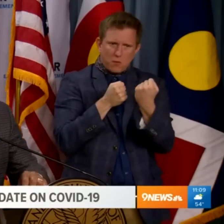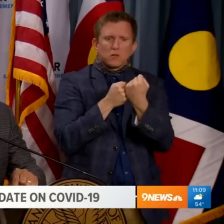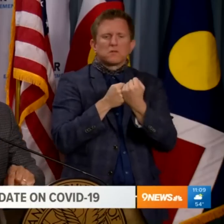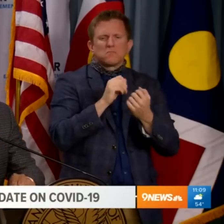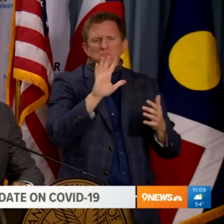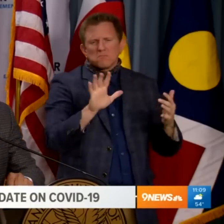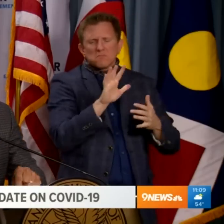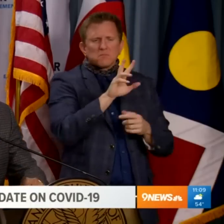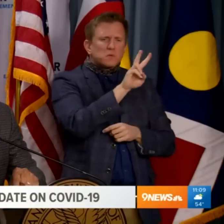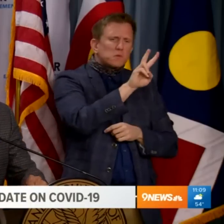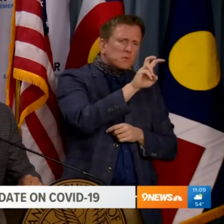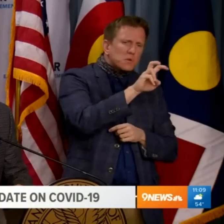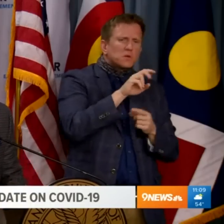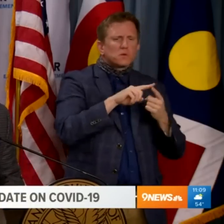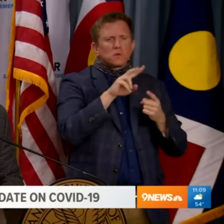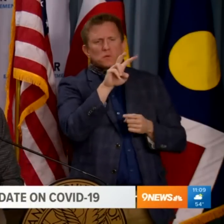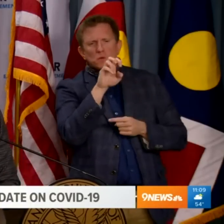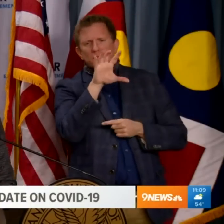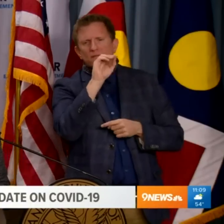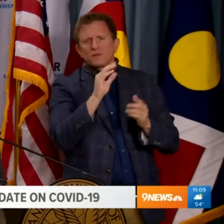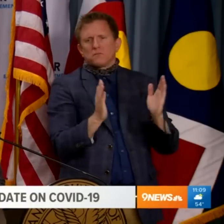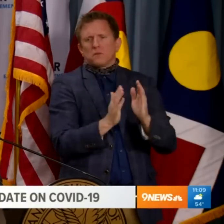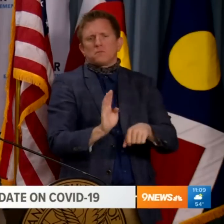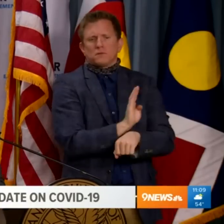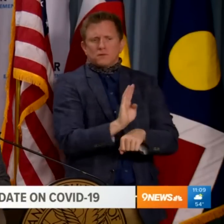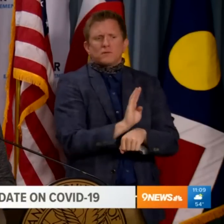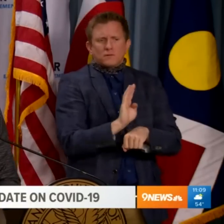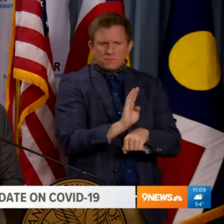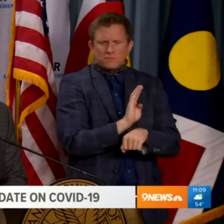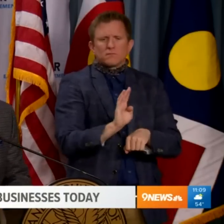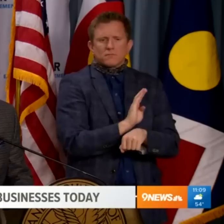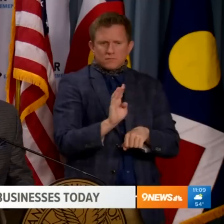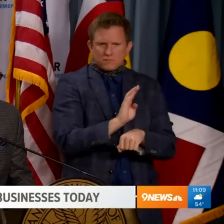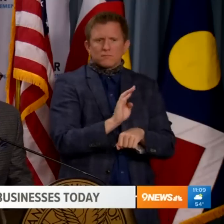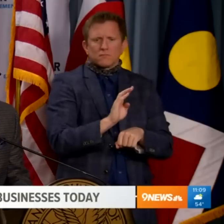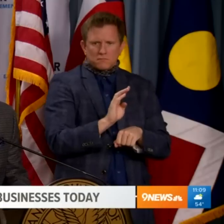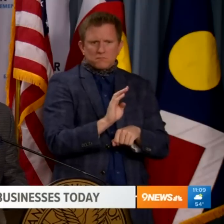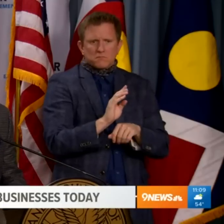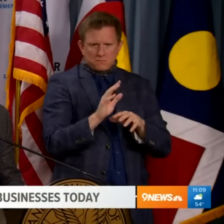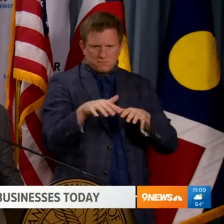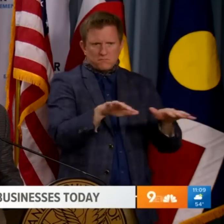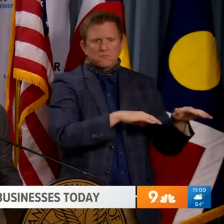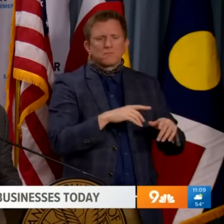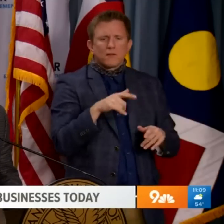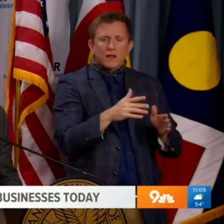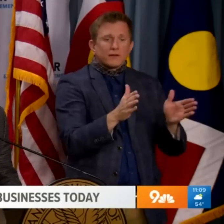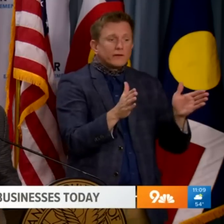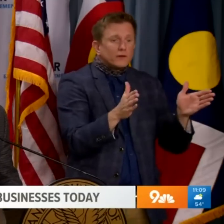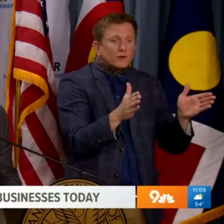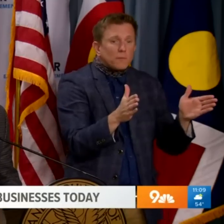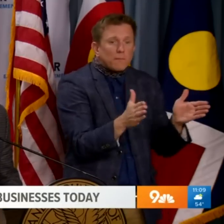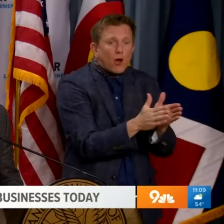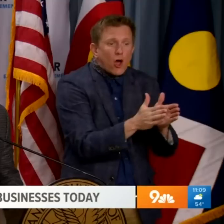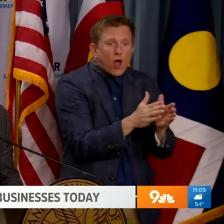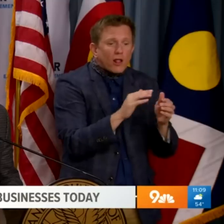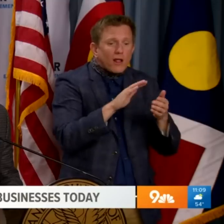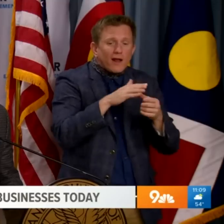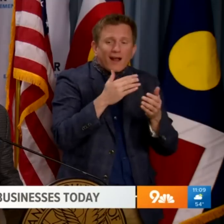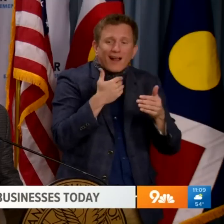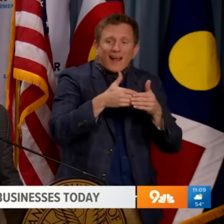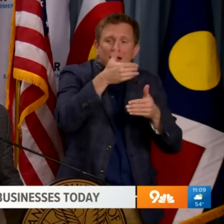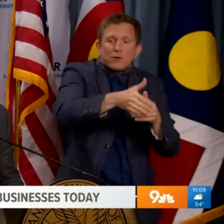Our Denver Economic Development and Opportunity will be contacting grant recipients this week, and we're estimating that the